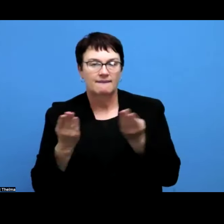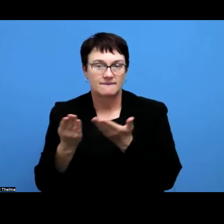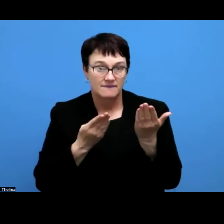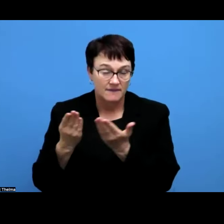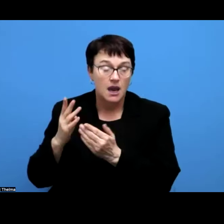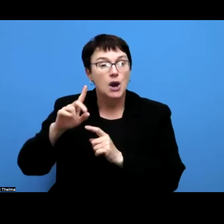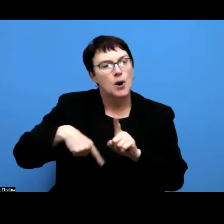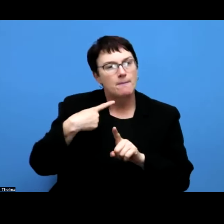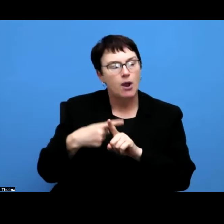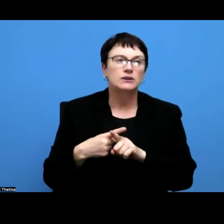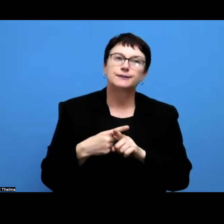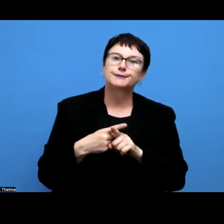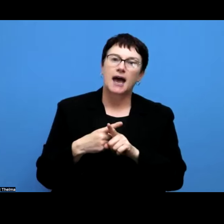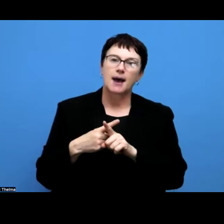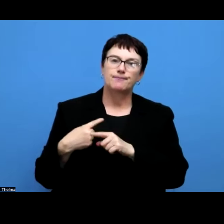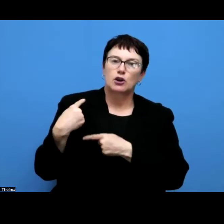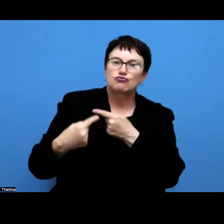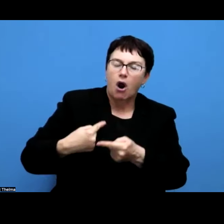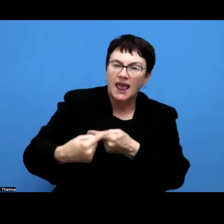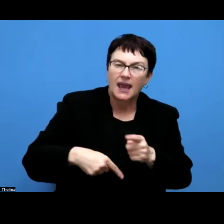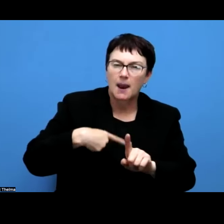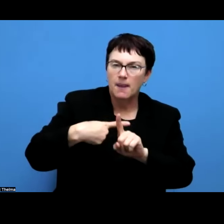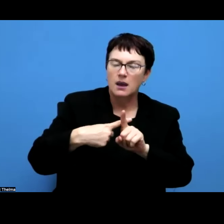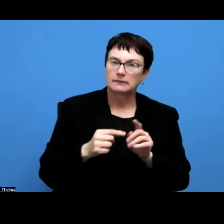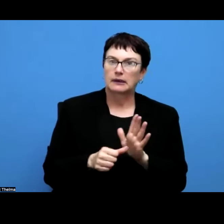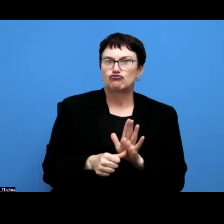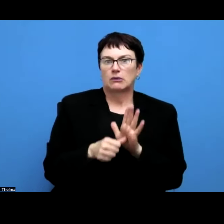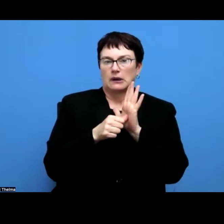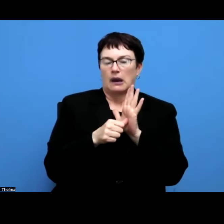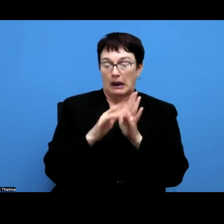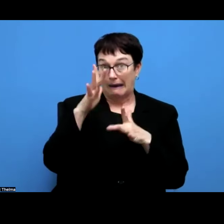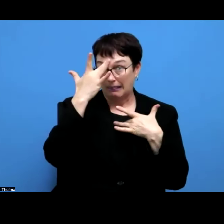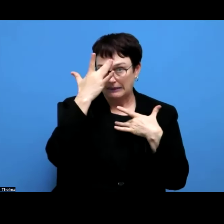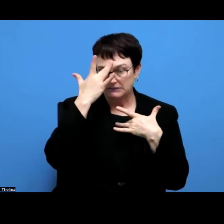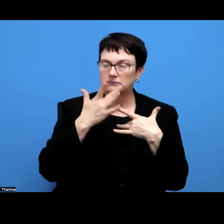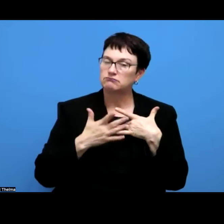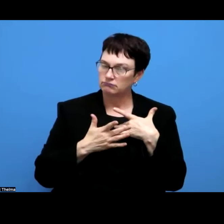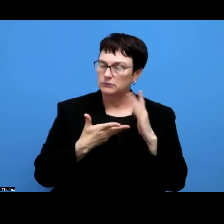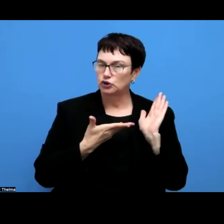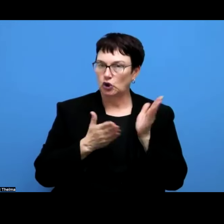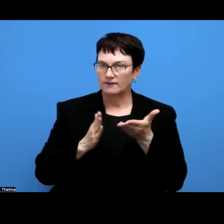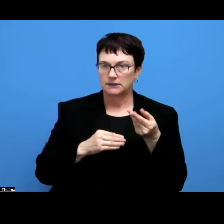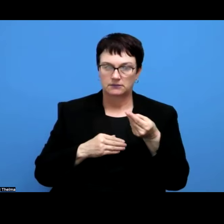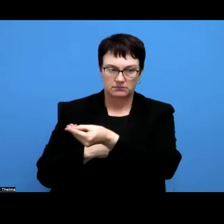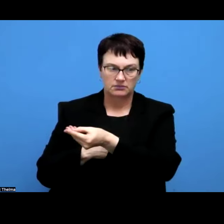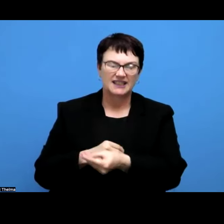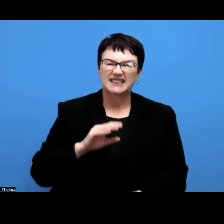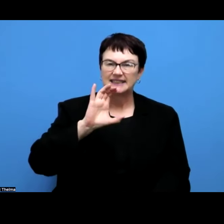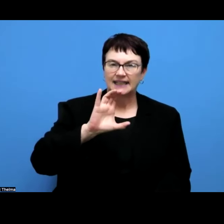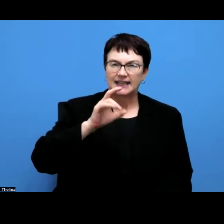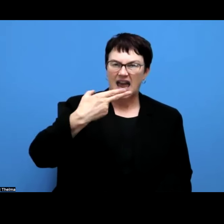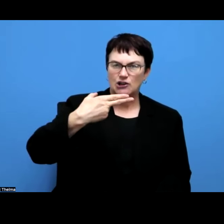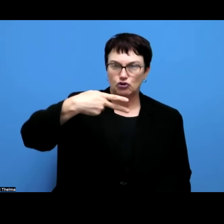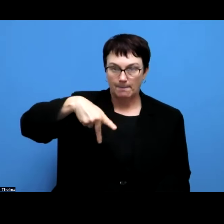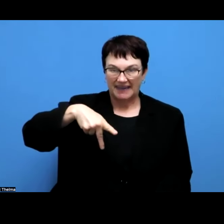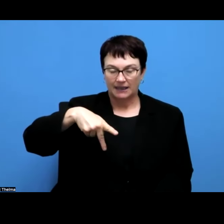critical illnesses. We also have community-based health services delivered through CHPs, because CHPs are